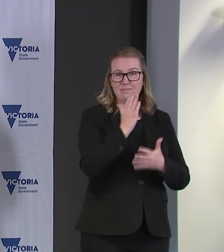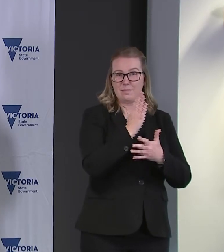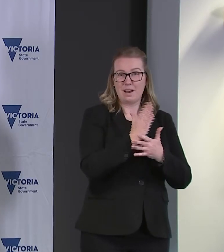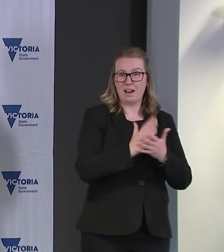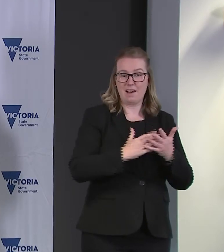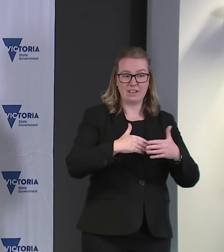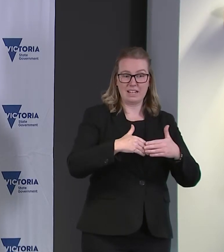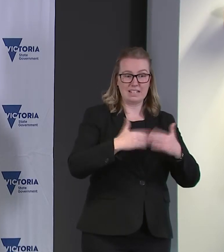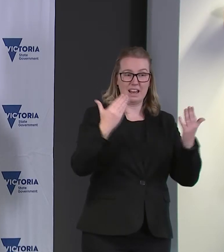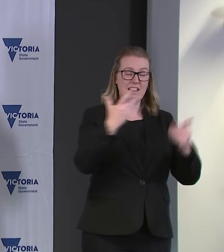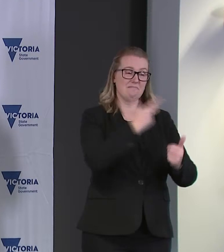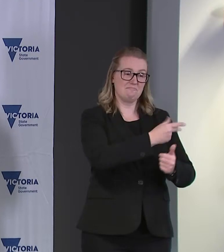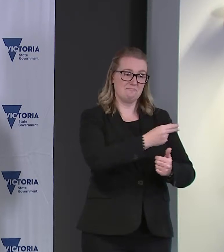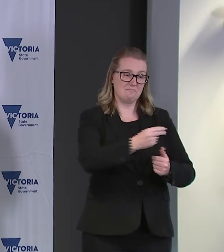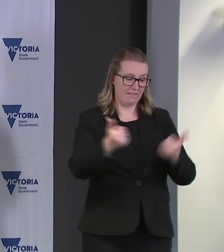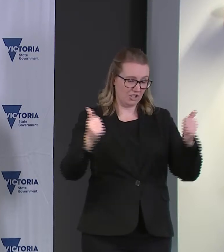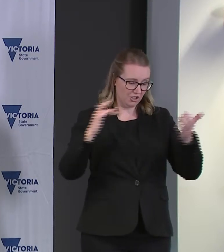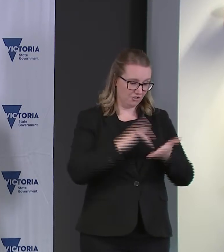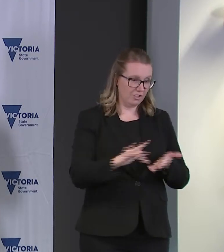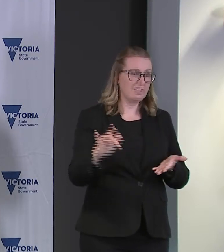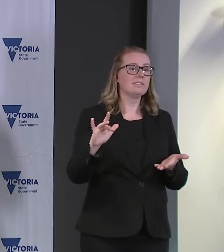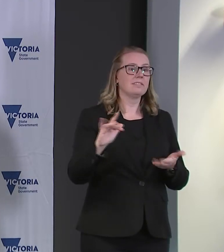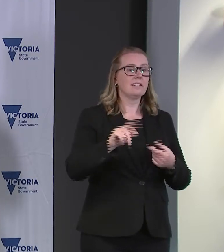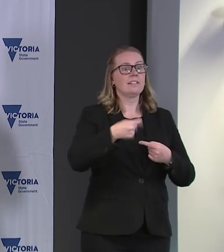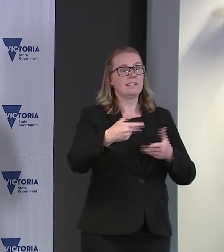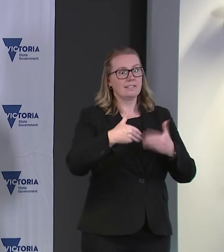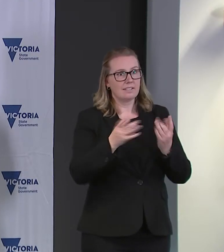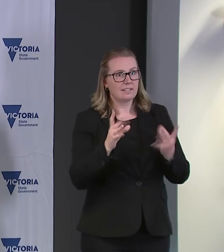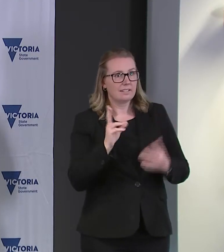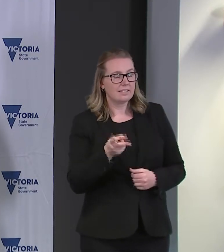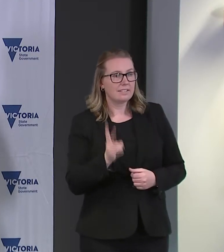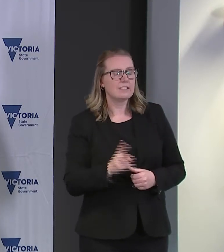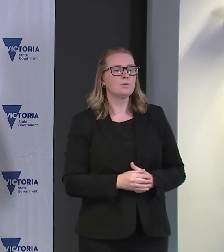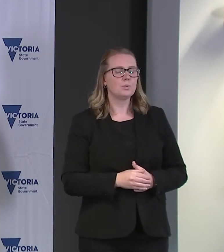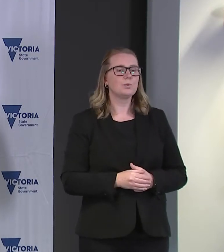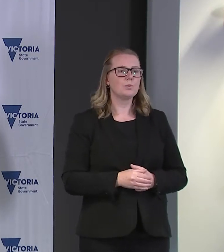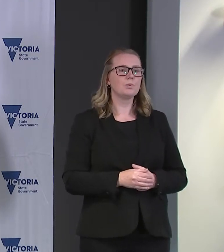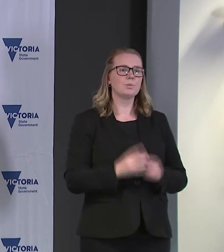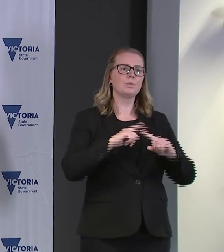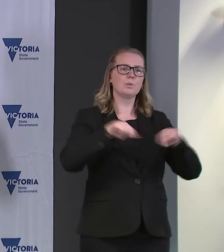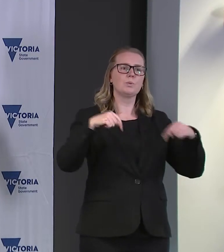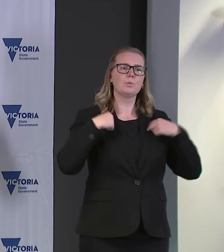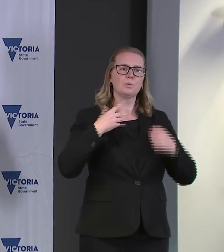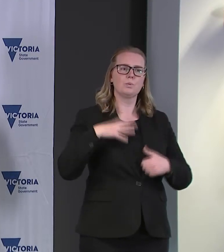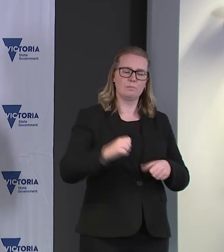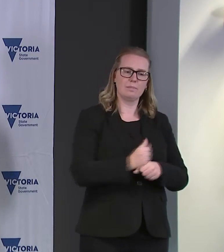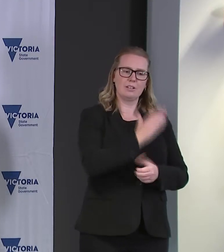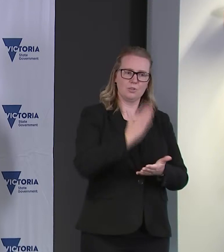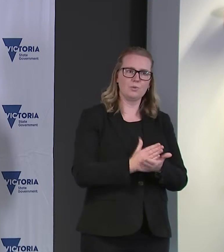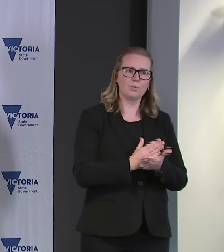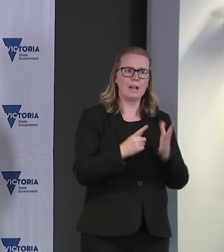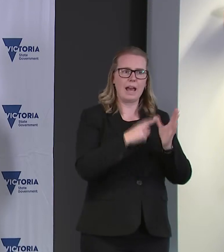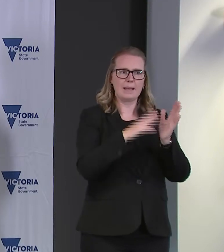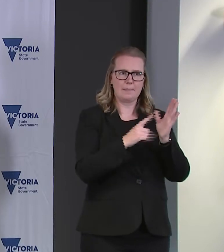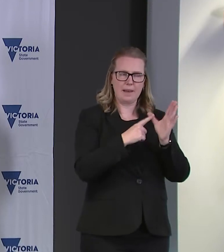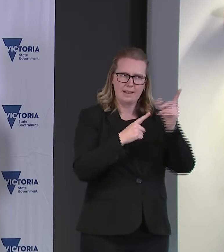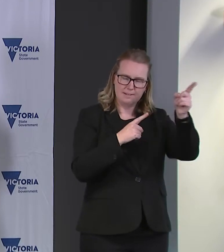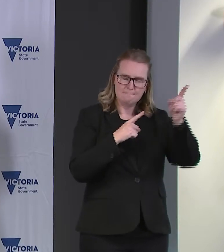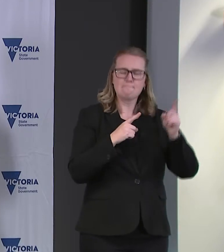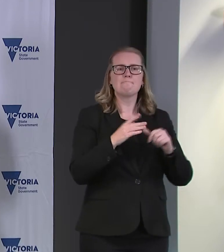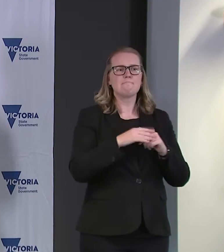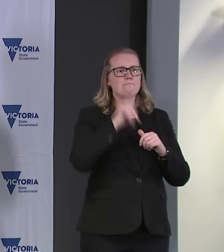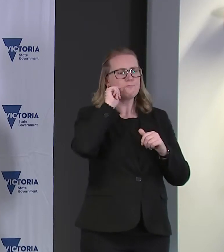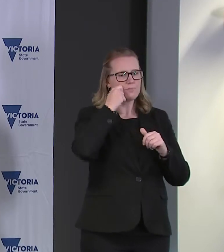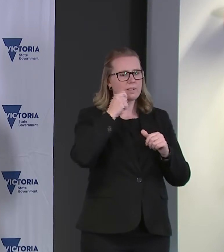their allocations. And we strongly support their call through the AMA for the